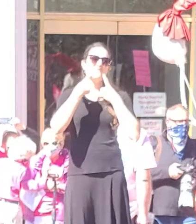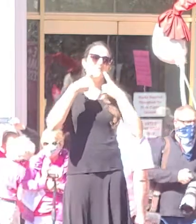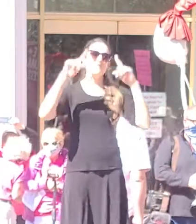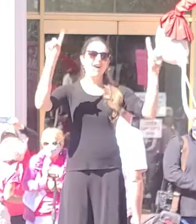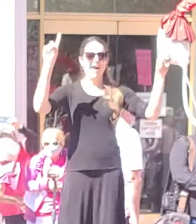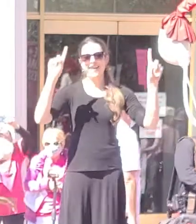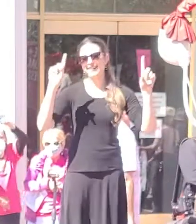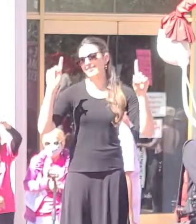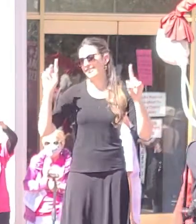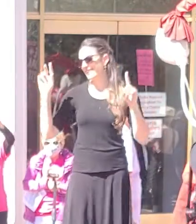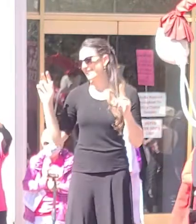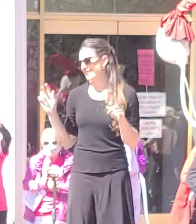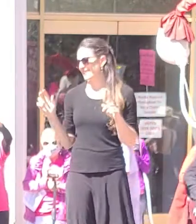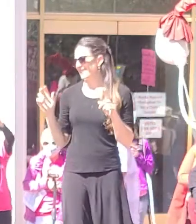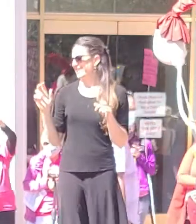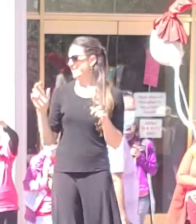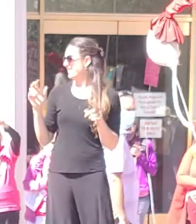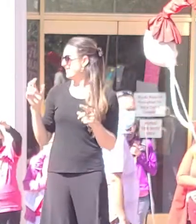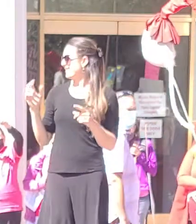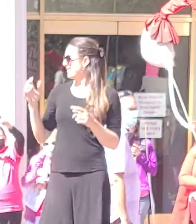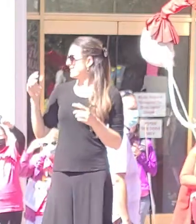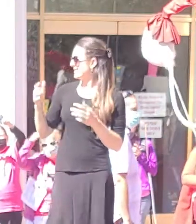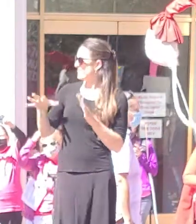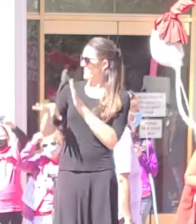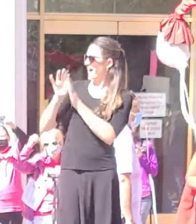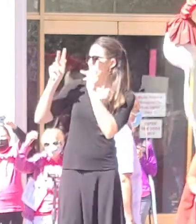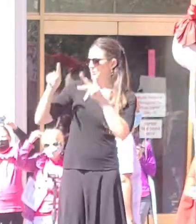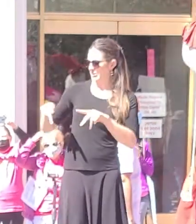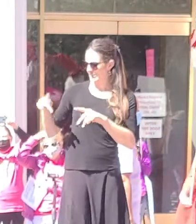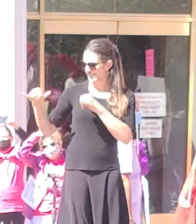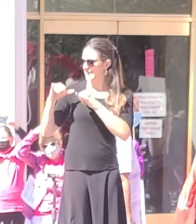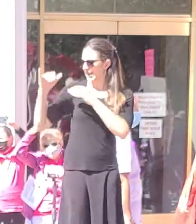Someone who's the same size as me to introduce me.